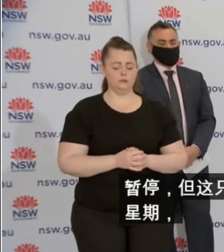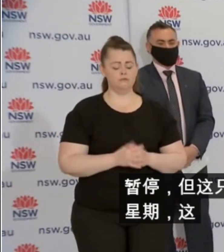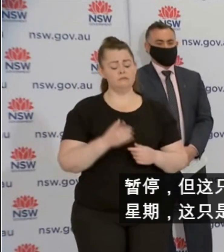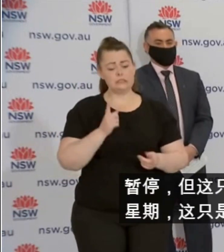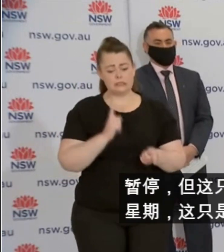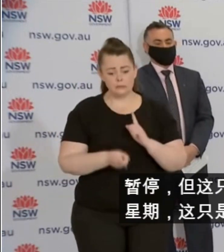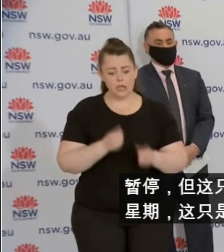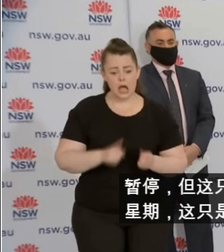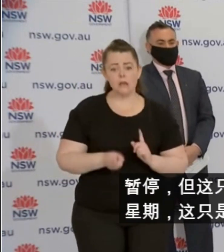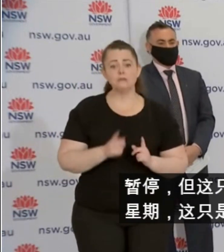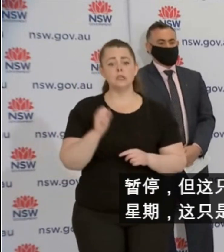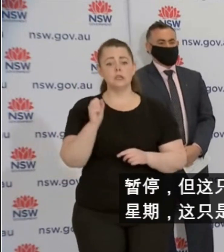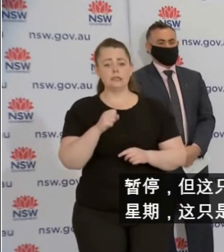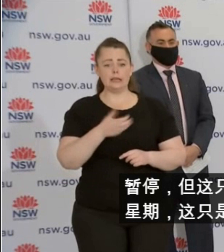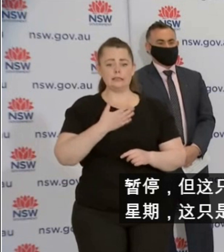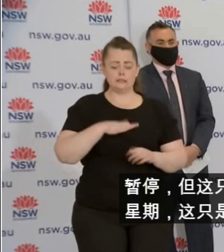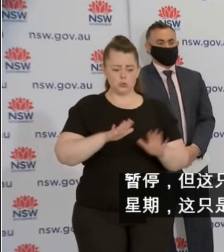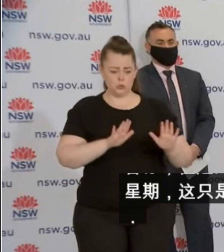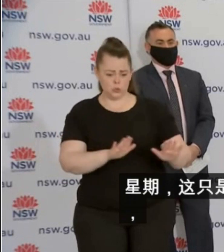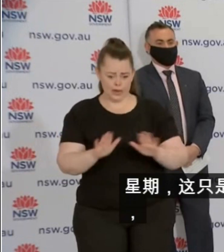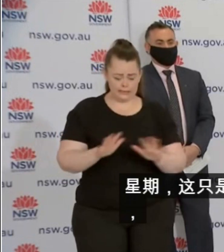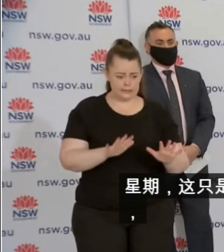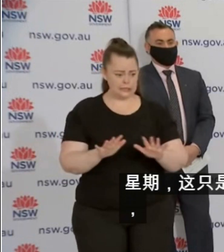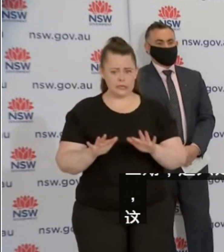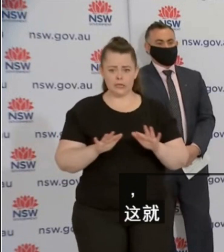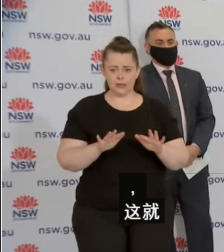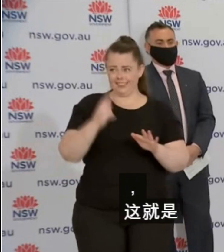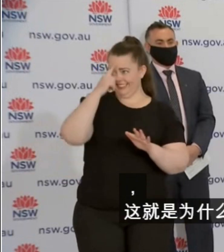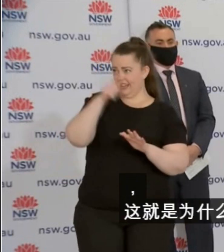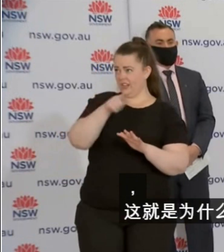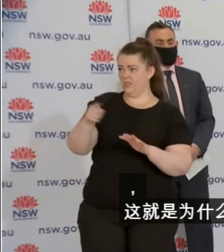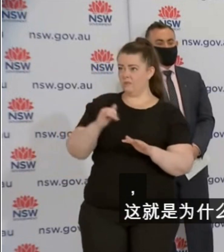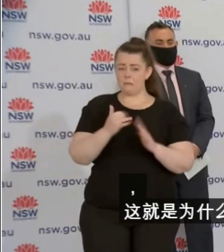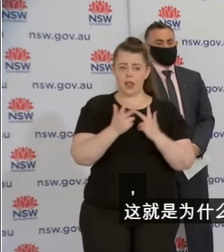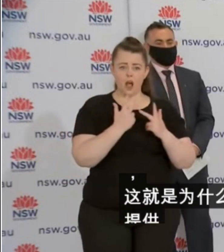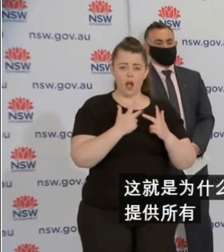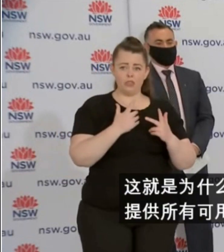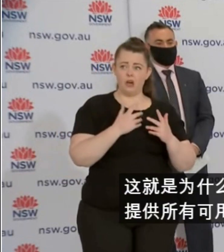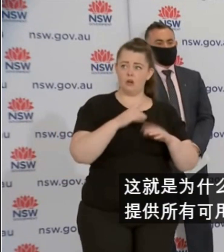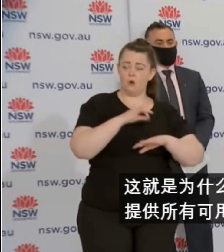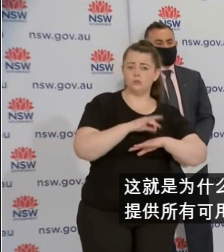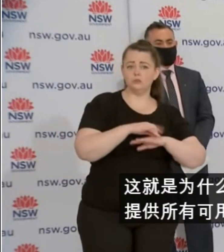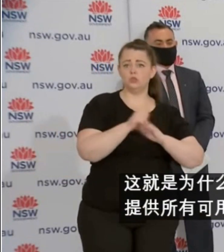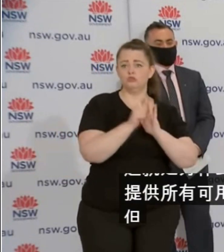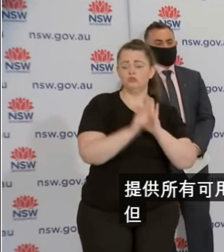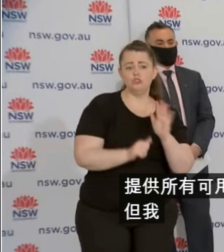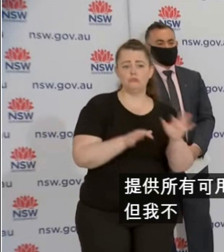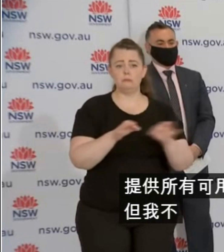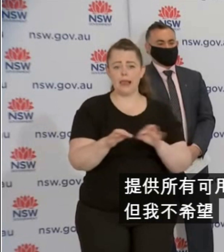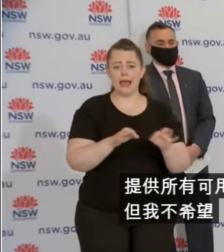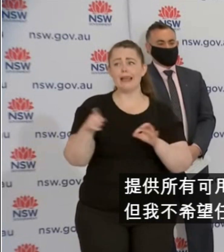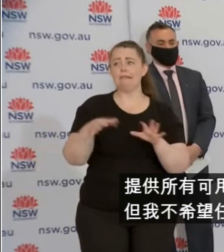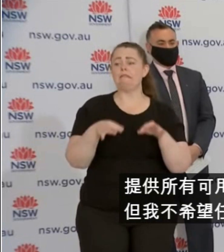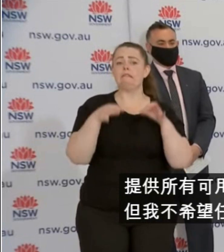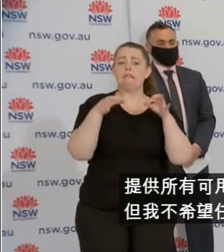of weeks, it's only a temporary situation. And that's why we'll make sure that we provide all that information available. But I don't want anyone